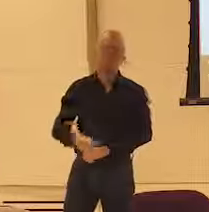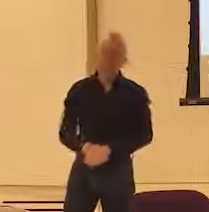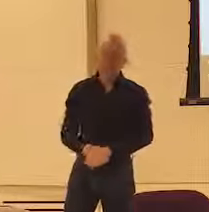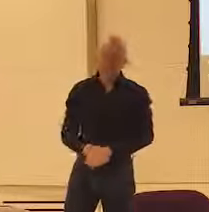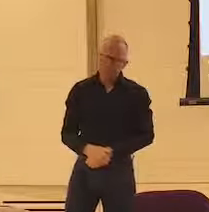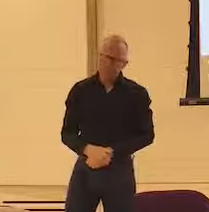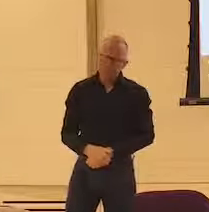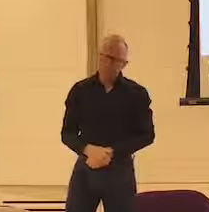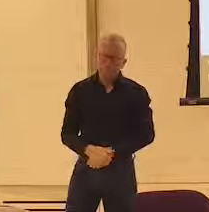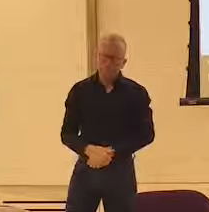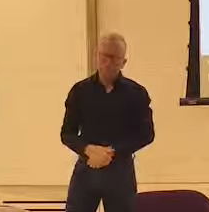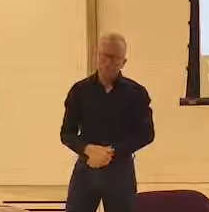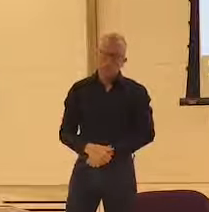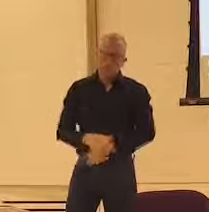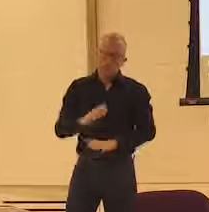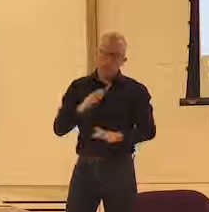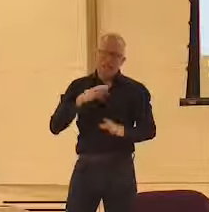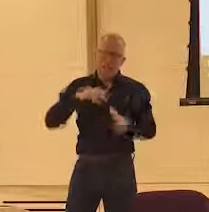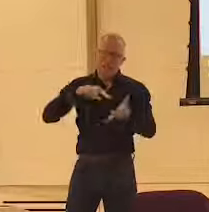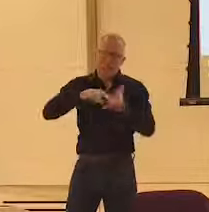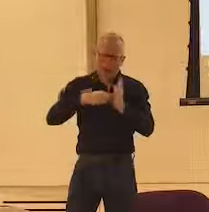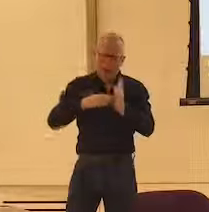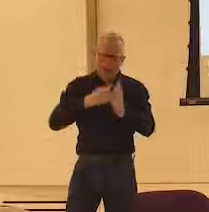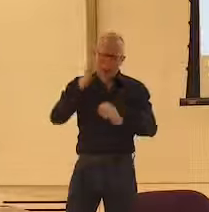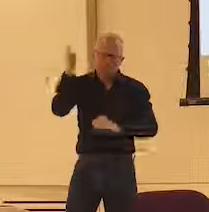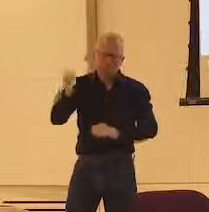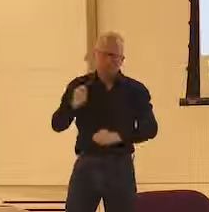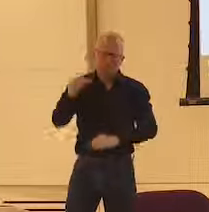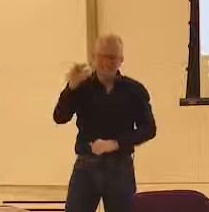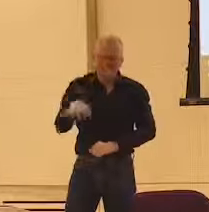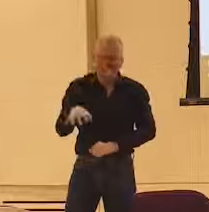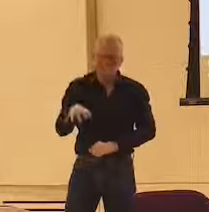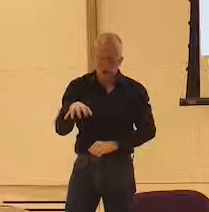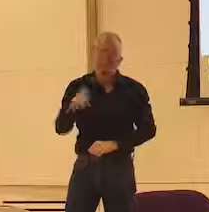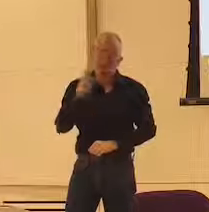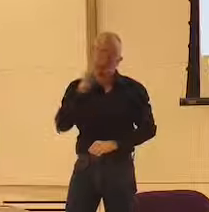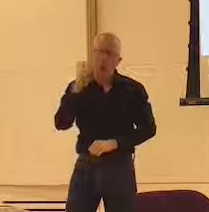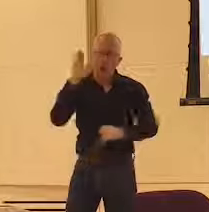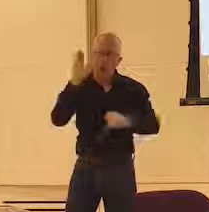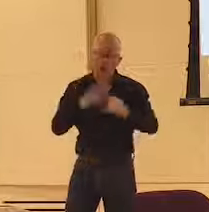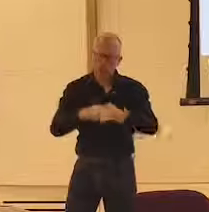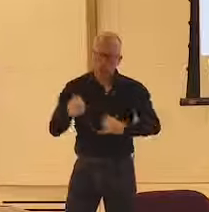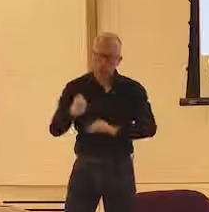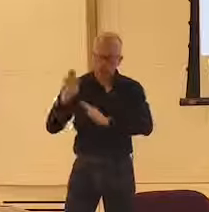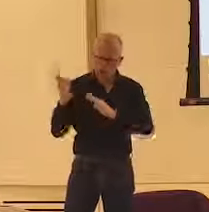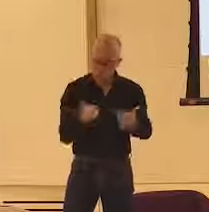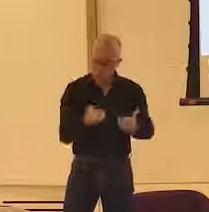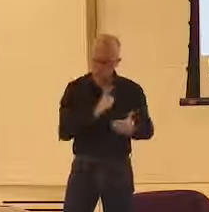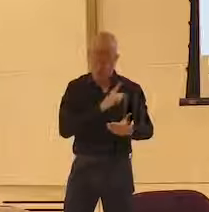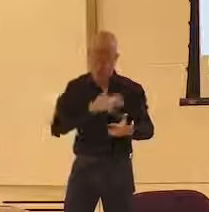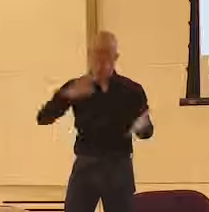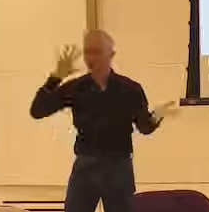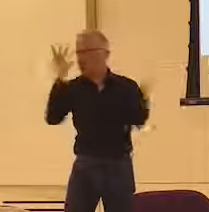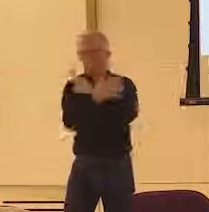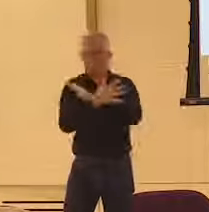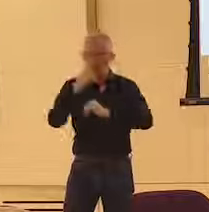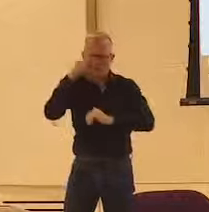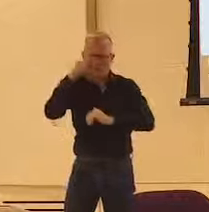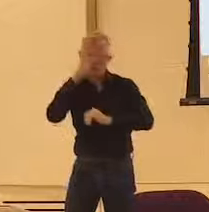all these services that were driving me nowhere. And so I had planned to go to the